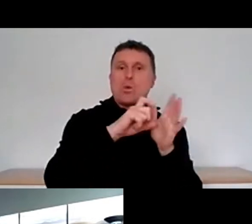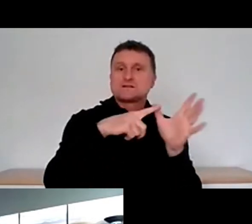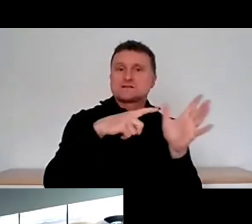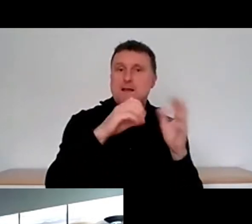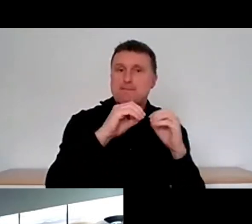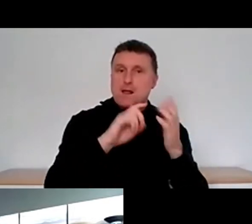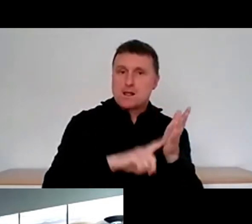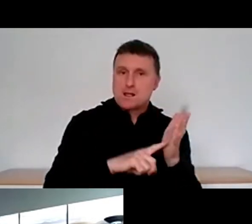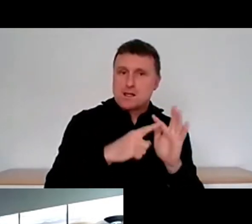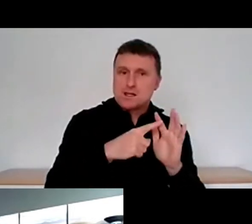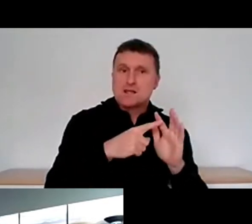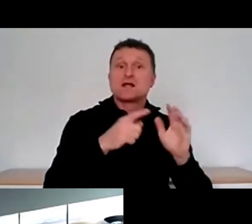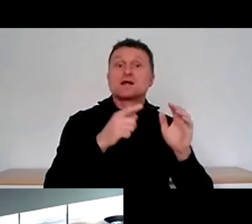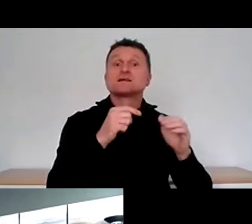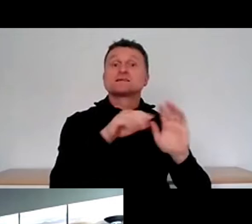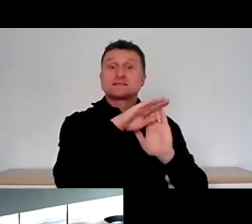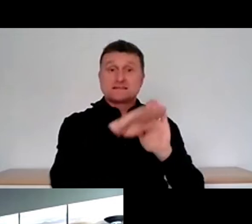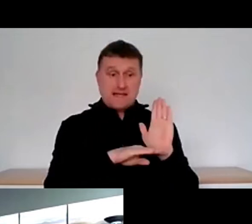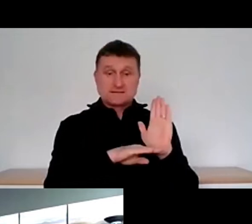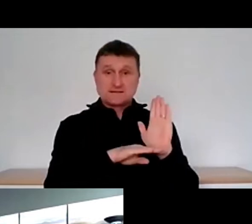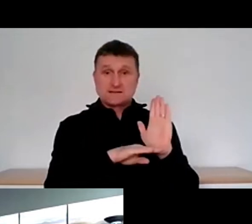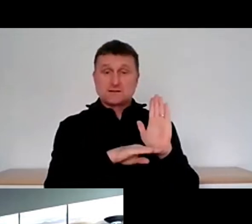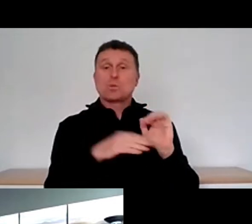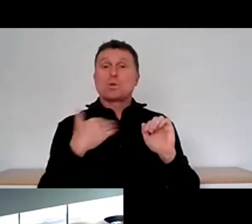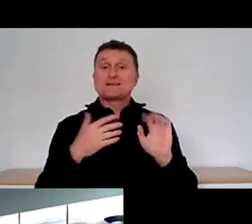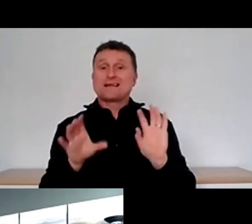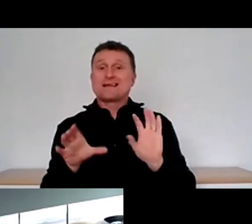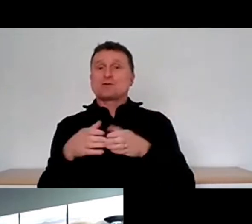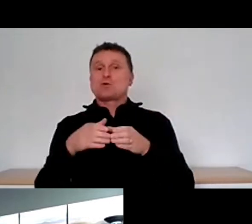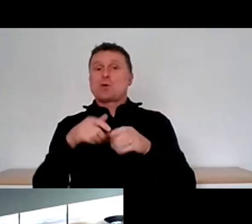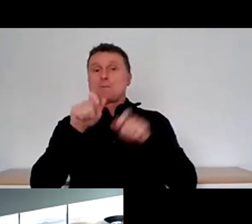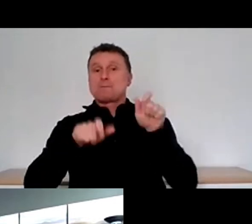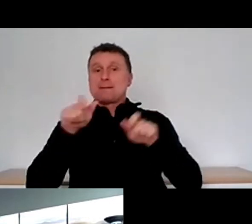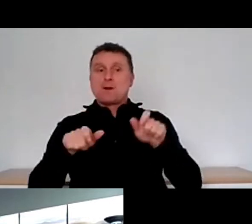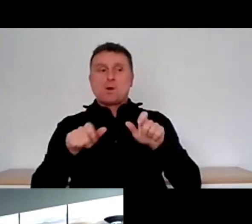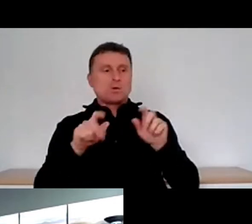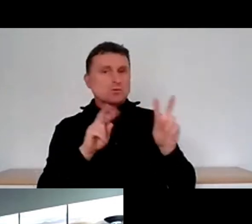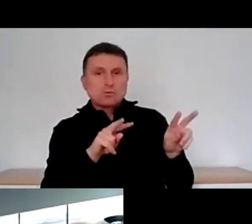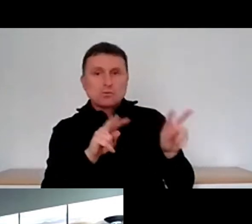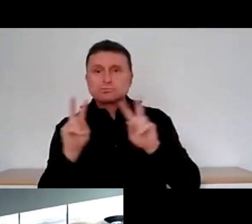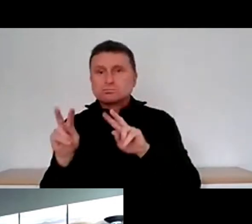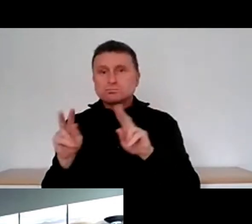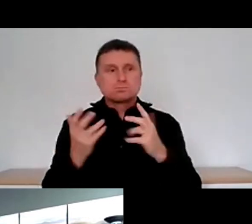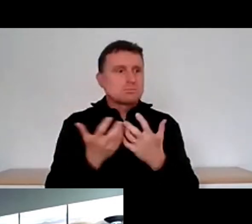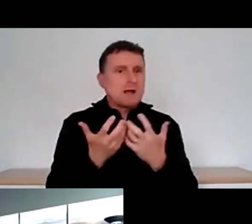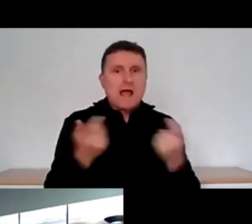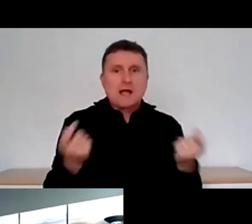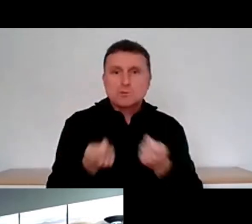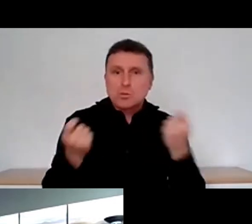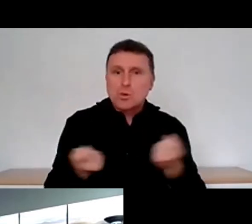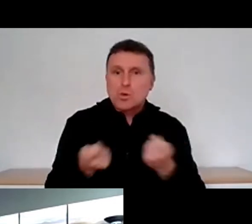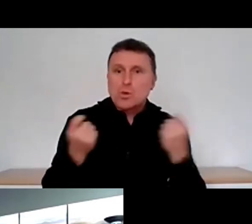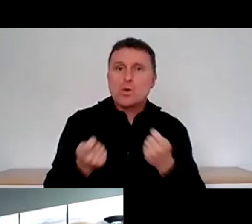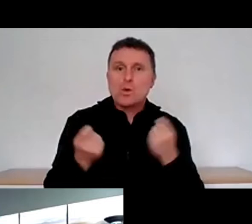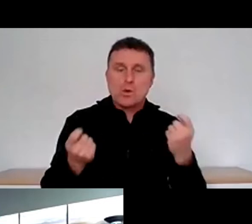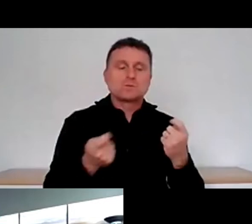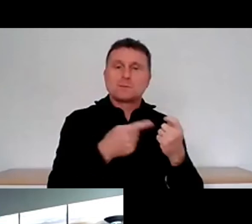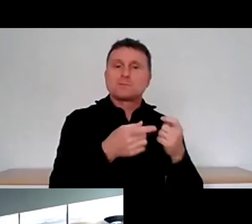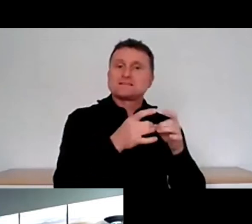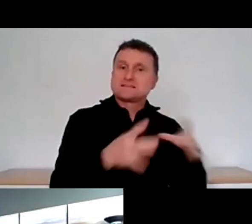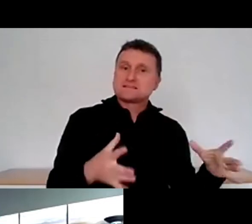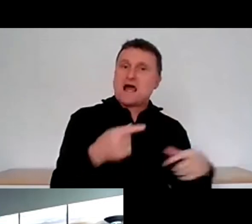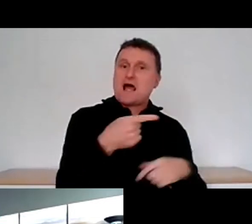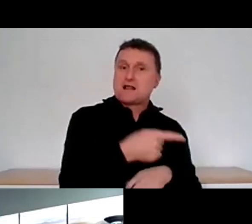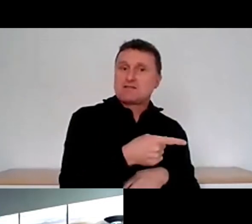what it will and won't work. And then once we've nutted that down, if we need to, we can turn that into an enforceable standard.